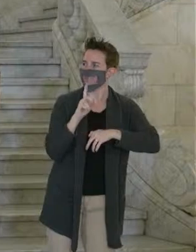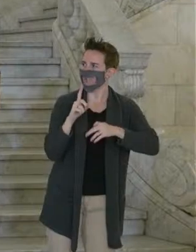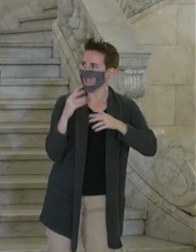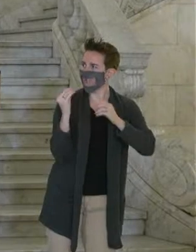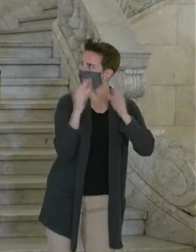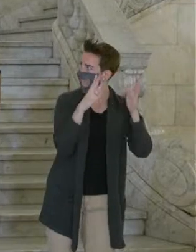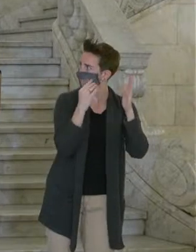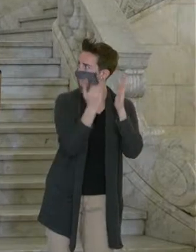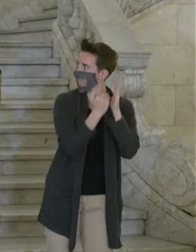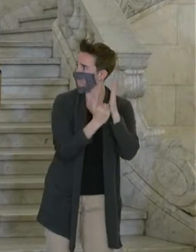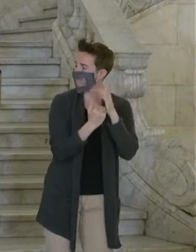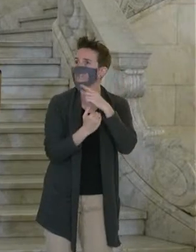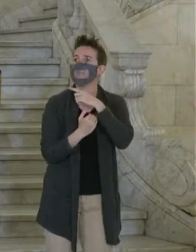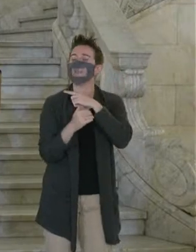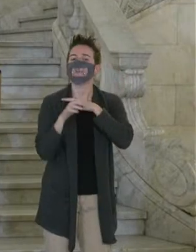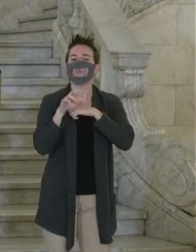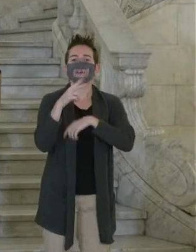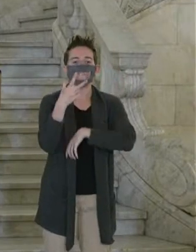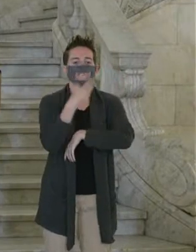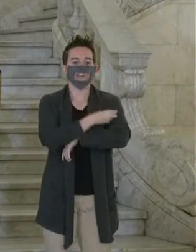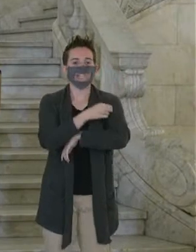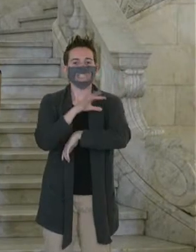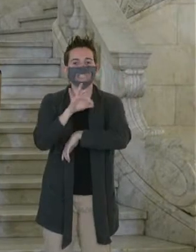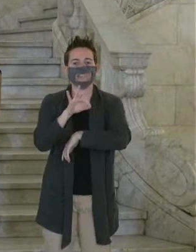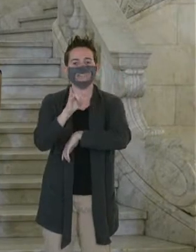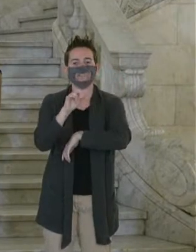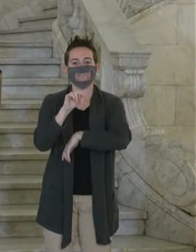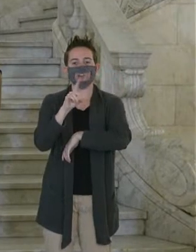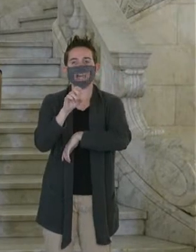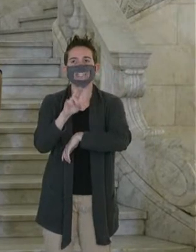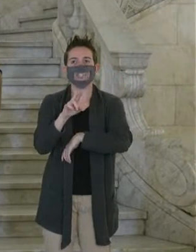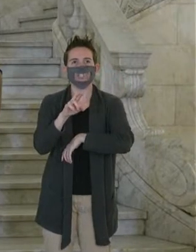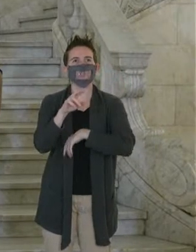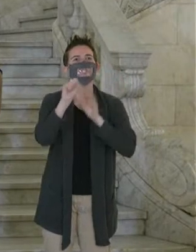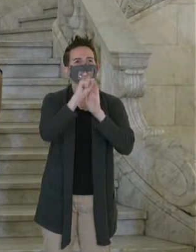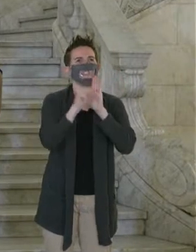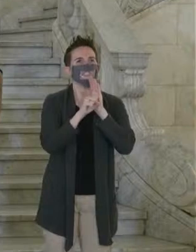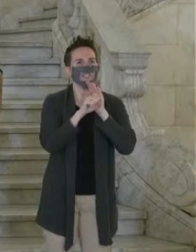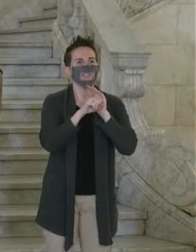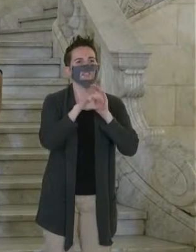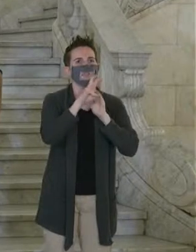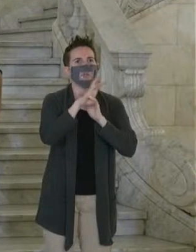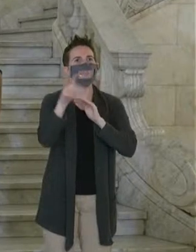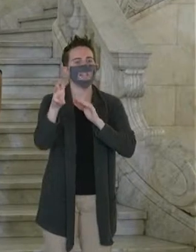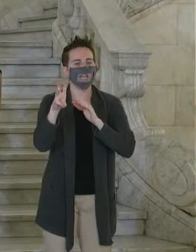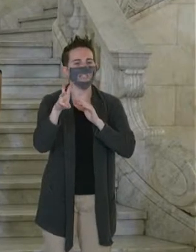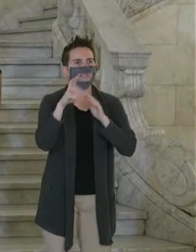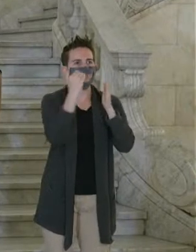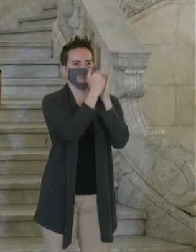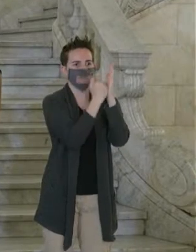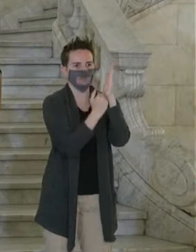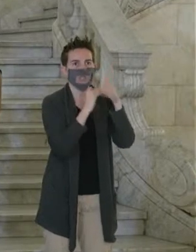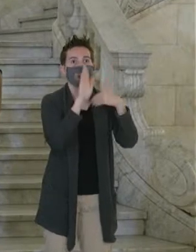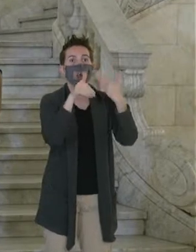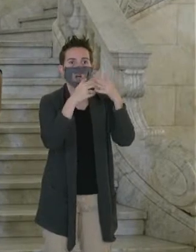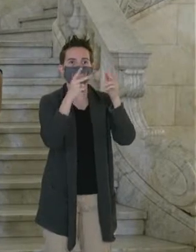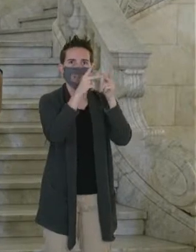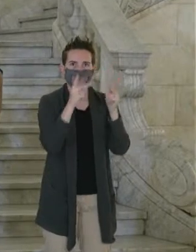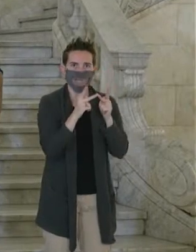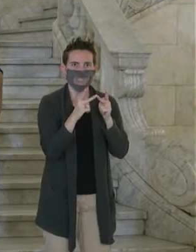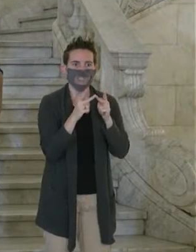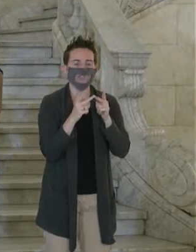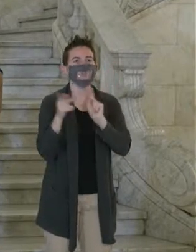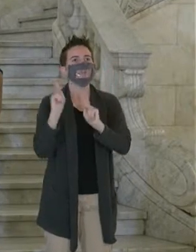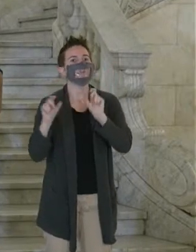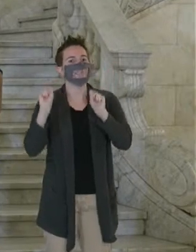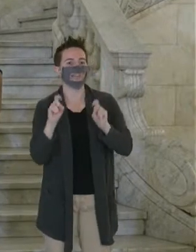And so right now on Vaccine Finder, which is the state's website, it lists all of the locations across the state where individuals can receive a COVID-19 vaccine. So